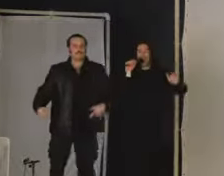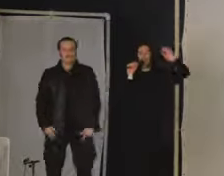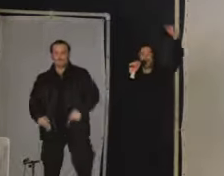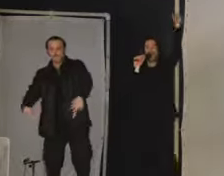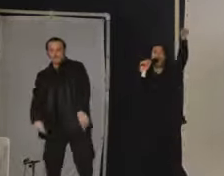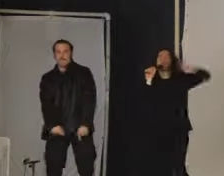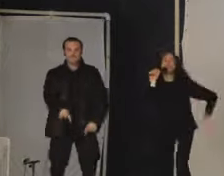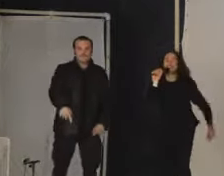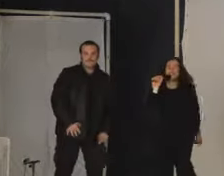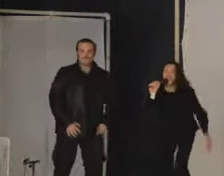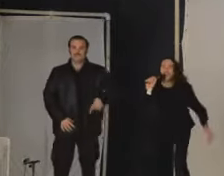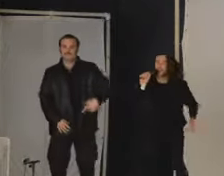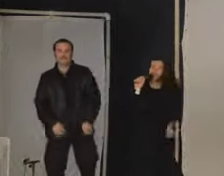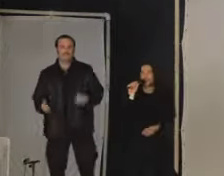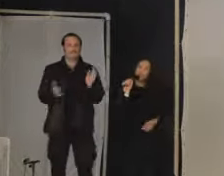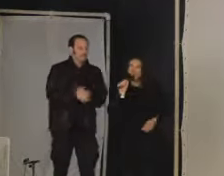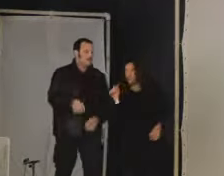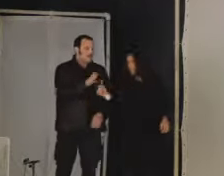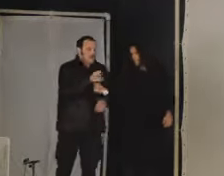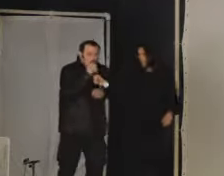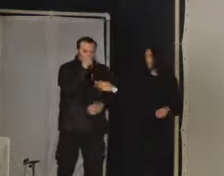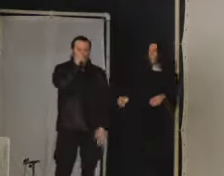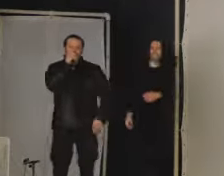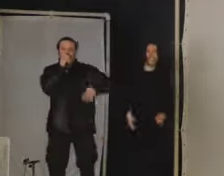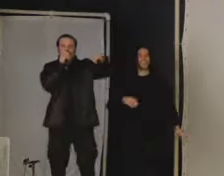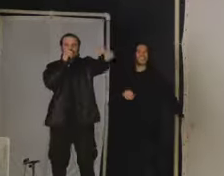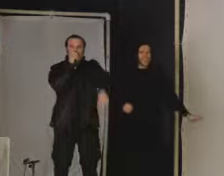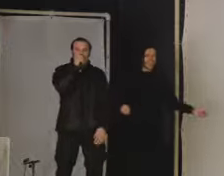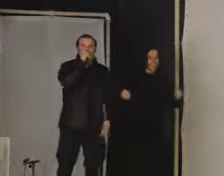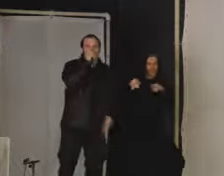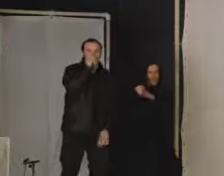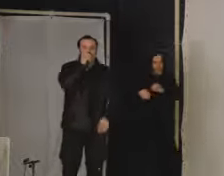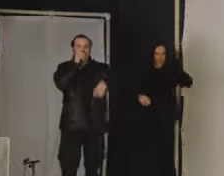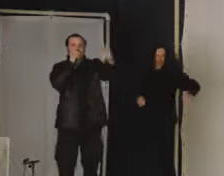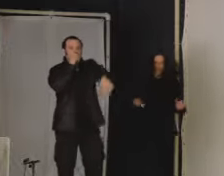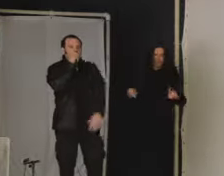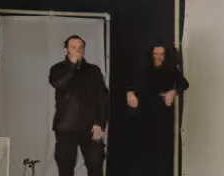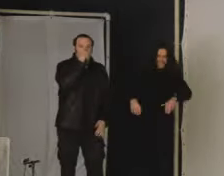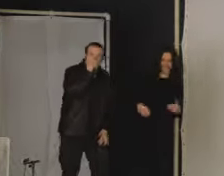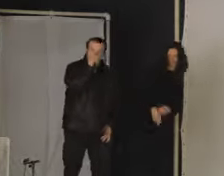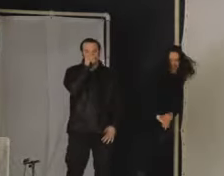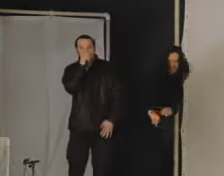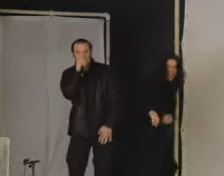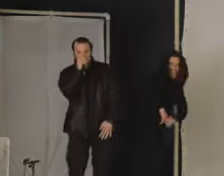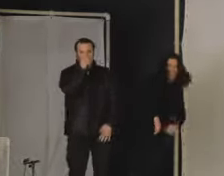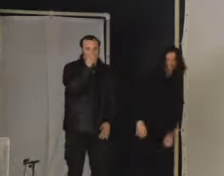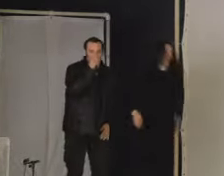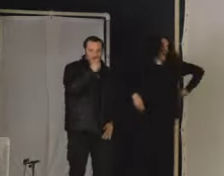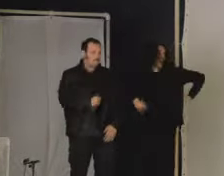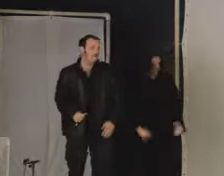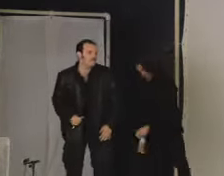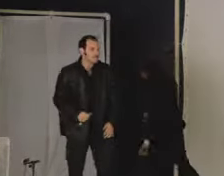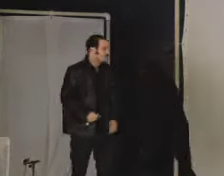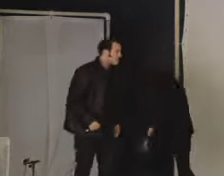Oh yeah, there are always thieves, but there are good friends too. Always thieves, but there are good friends too. Let me tell you about some other types of people in the